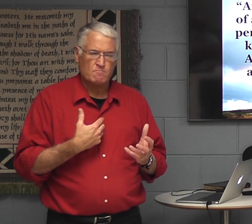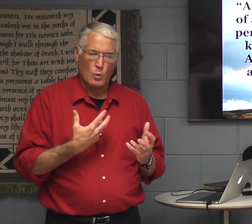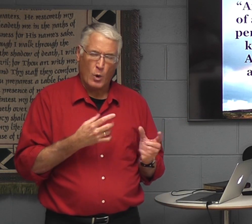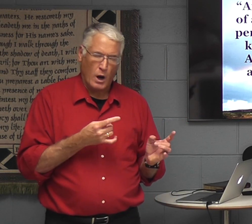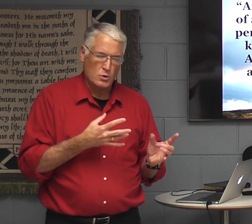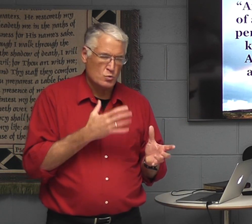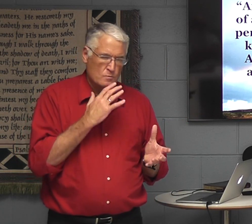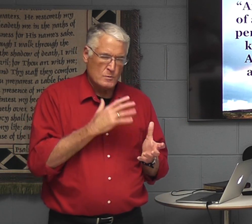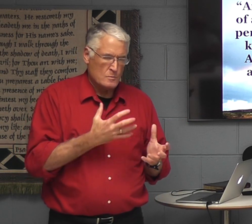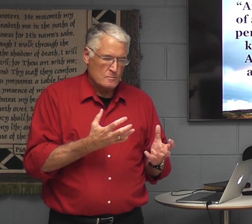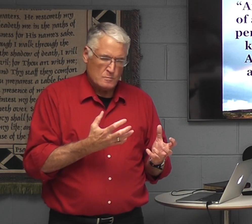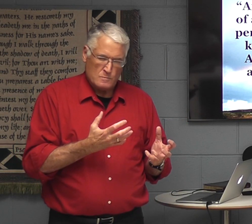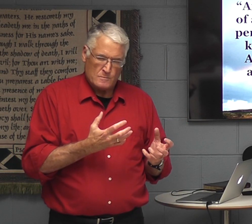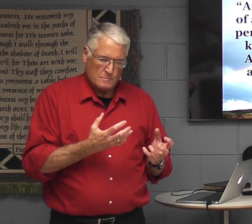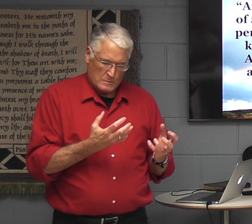meaning if you killed someone,